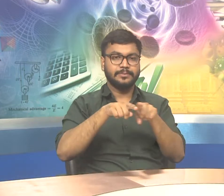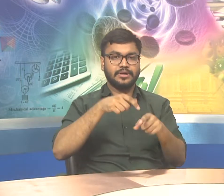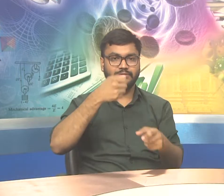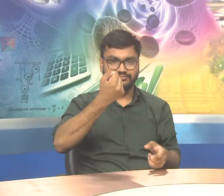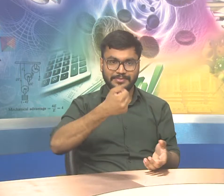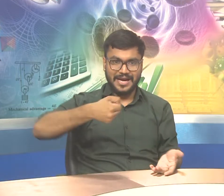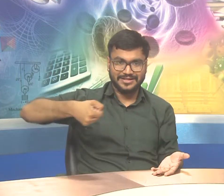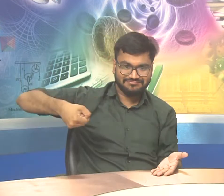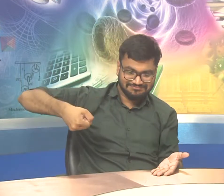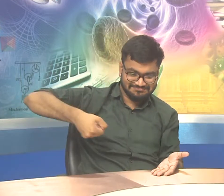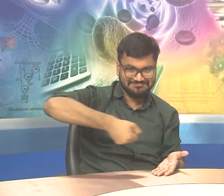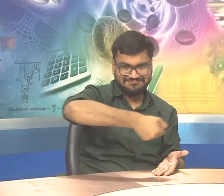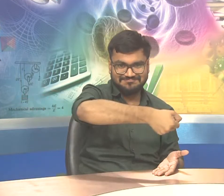energy.